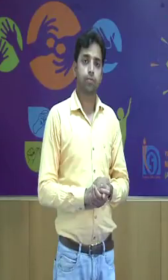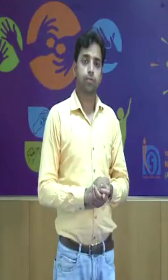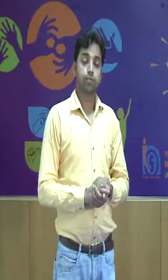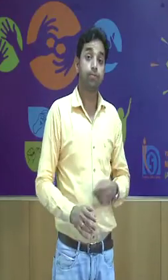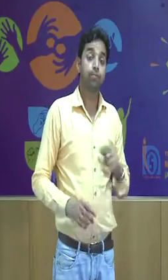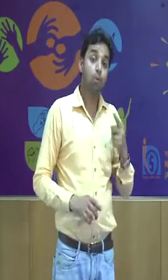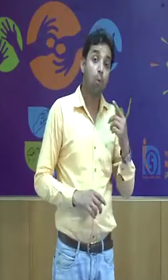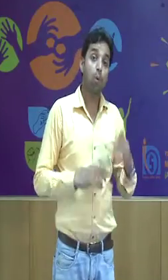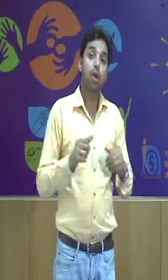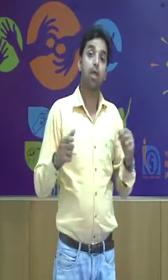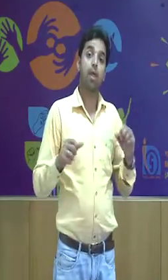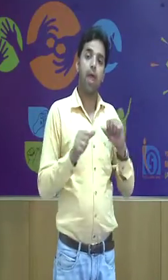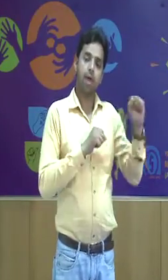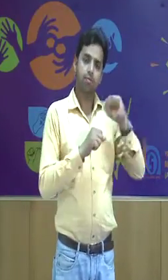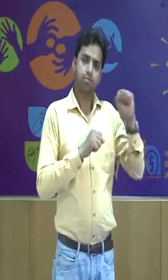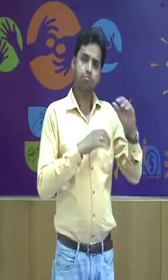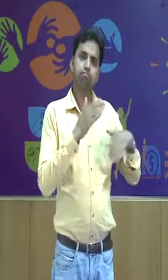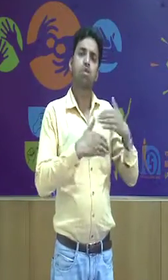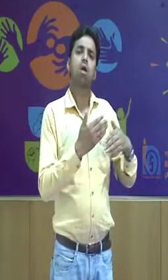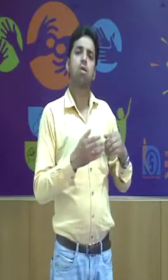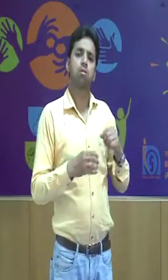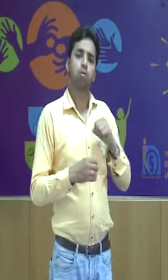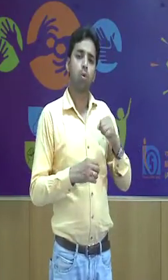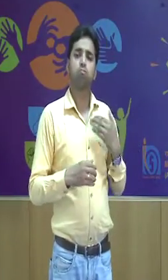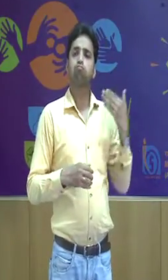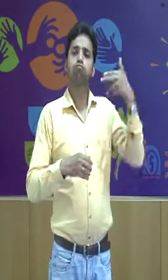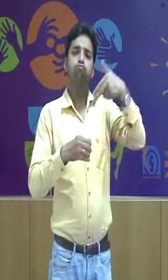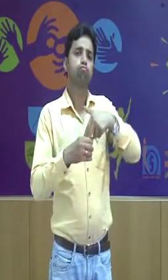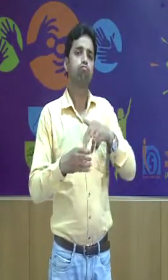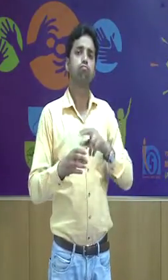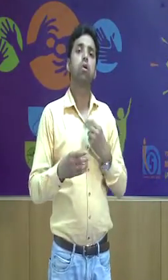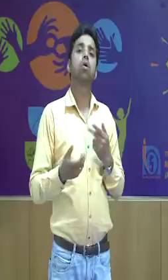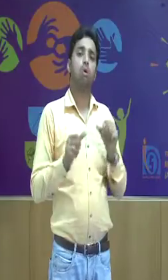The only activity that they could not attend was wars.